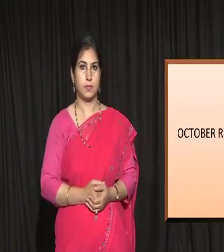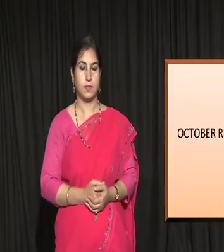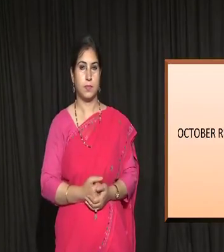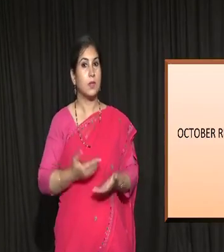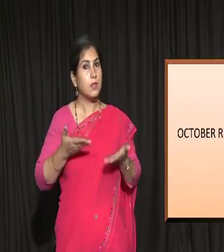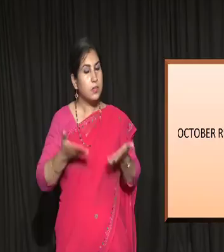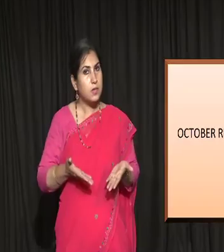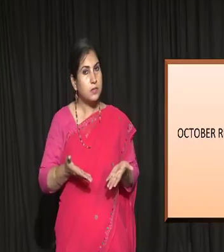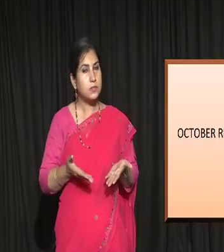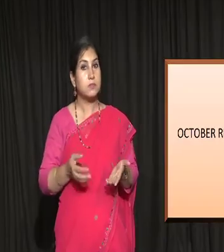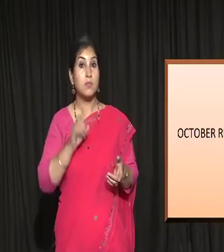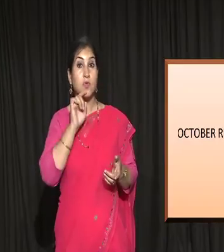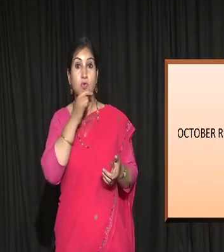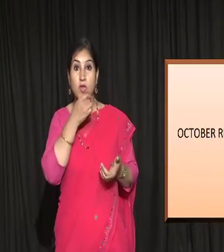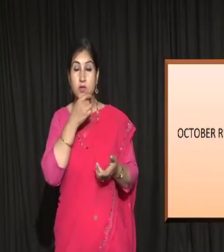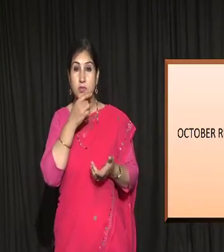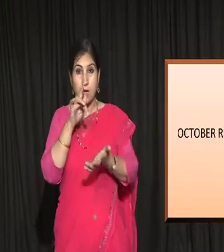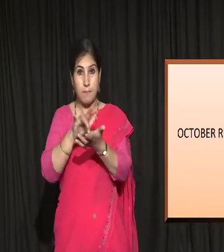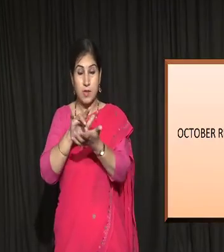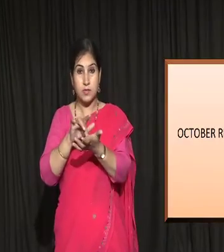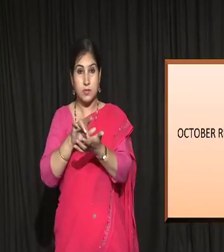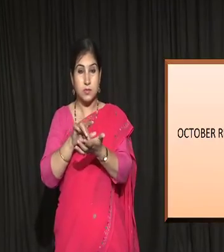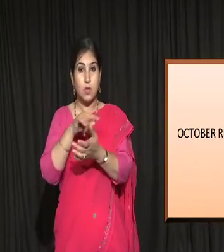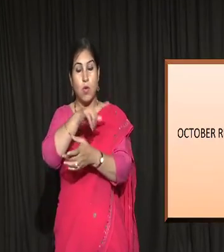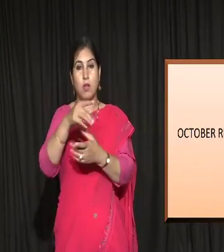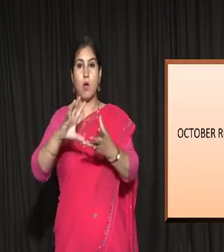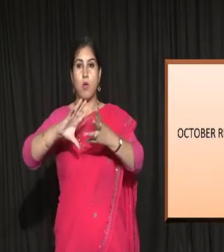With this, the Russian Revolution also came to an end.